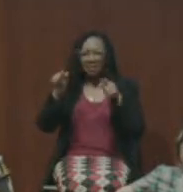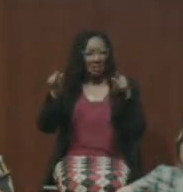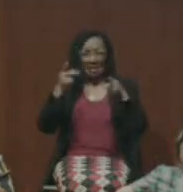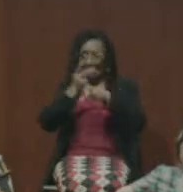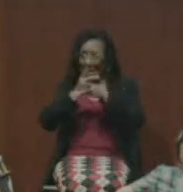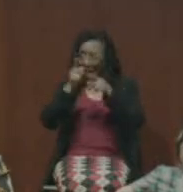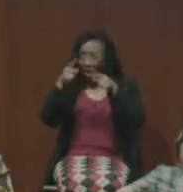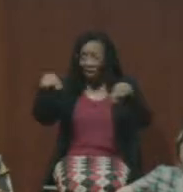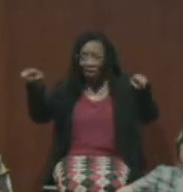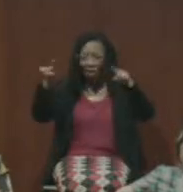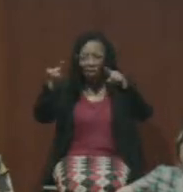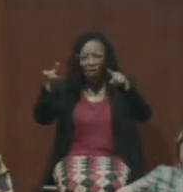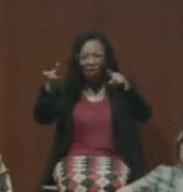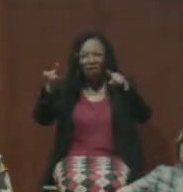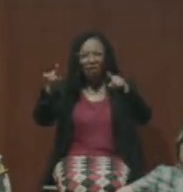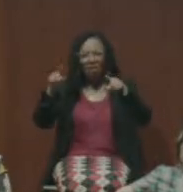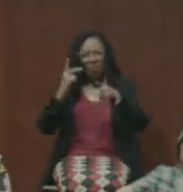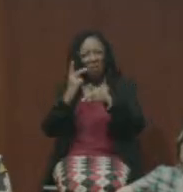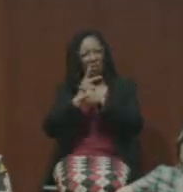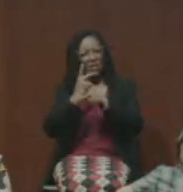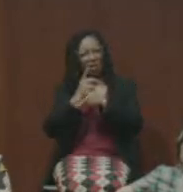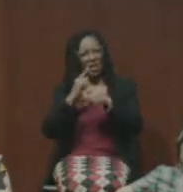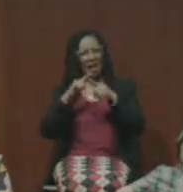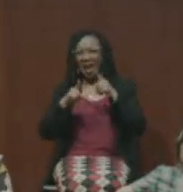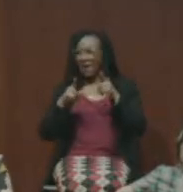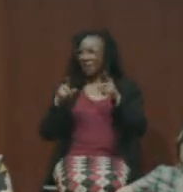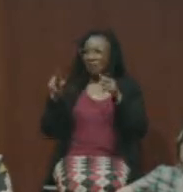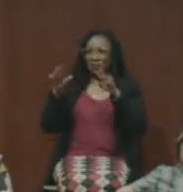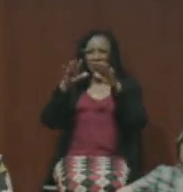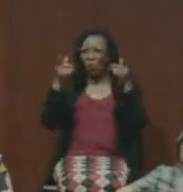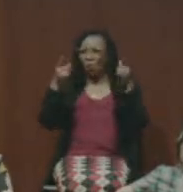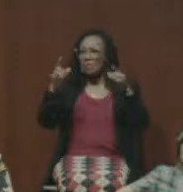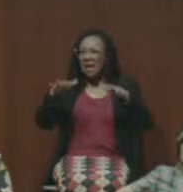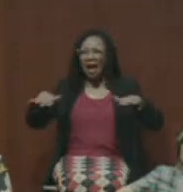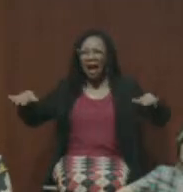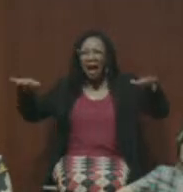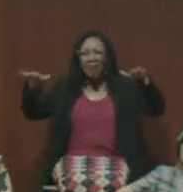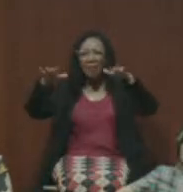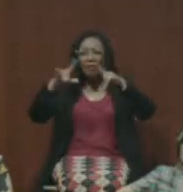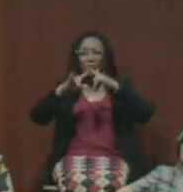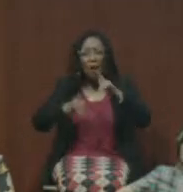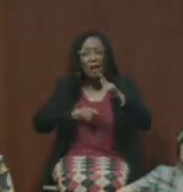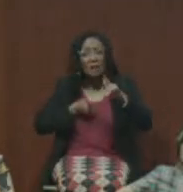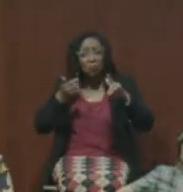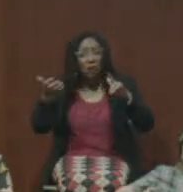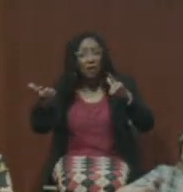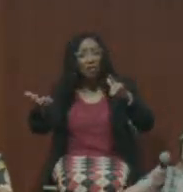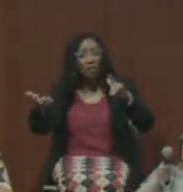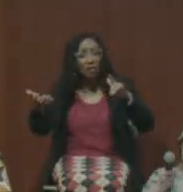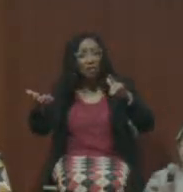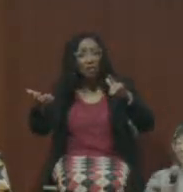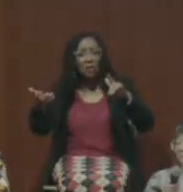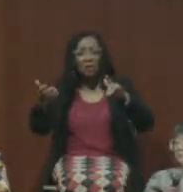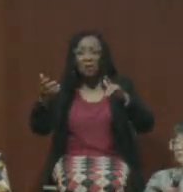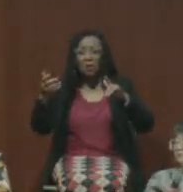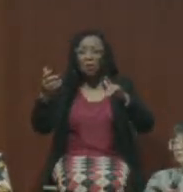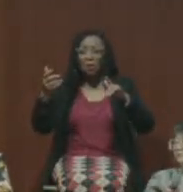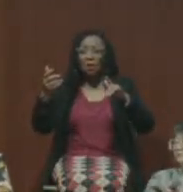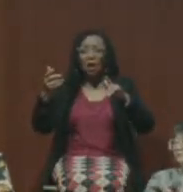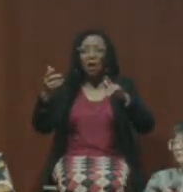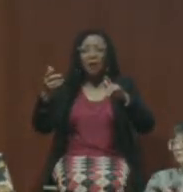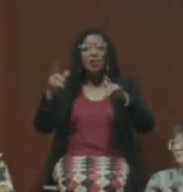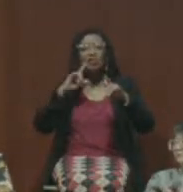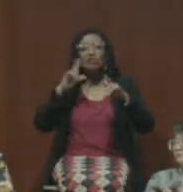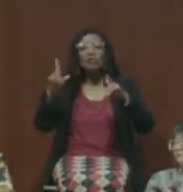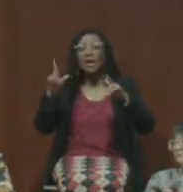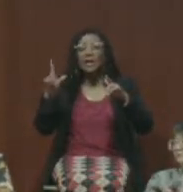of looking at care or manufacturing care as a site of extraction to aim for exhaustion of